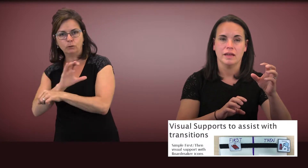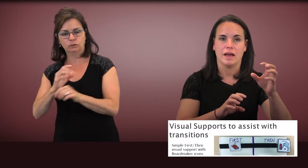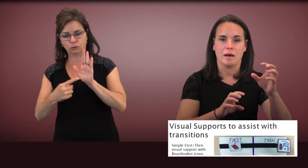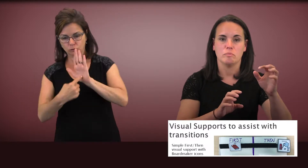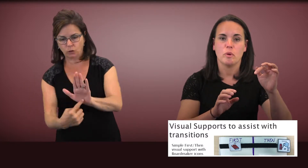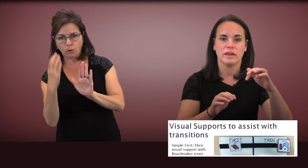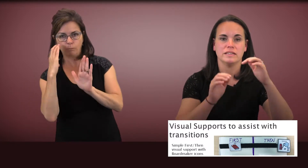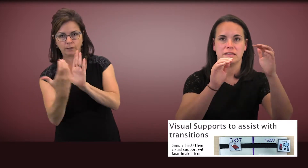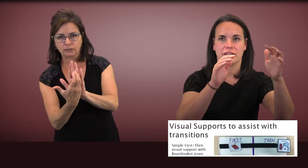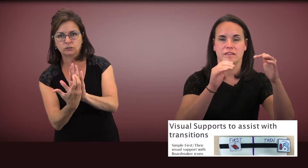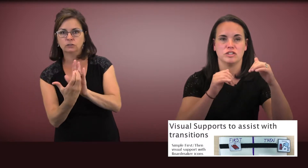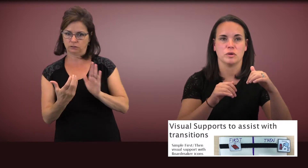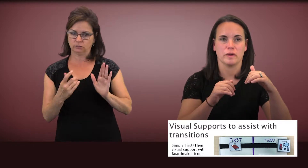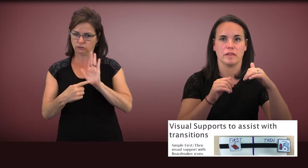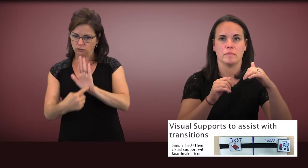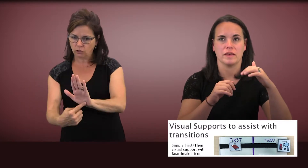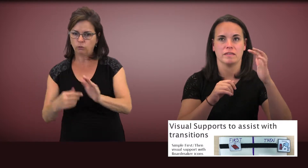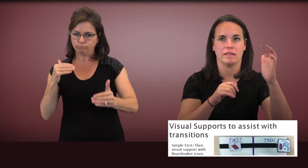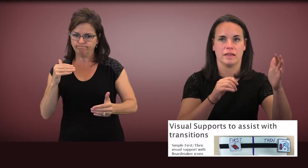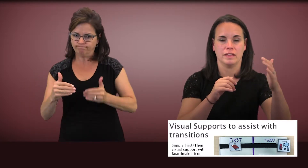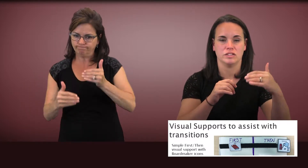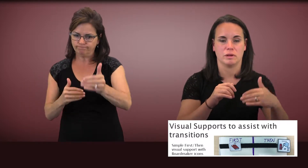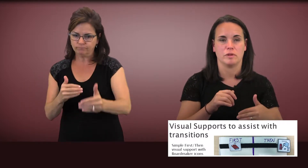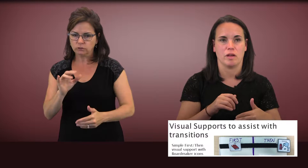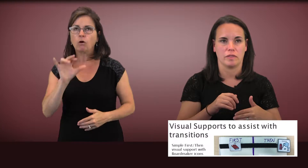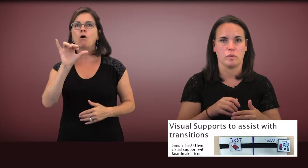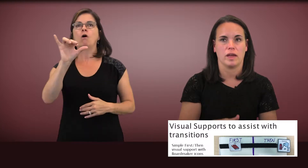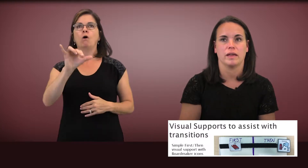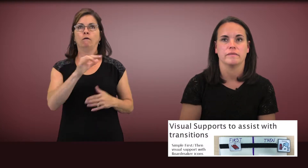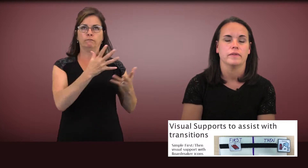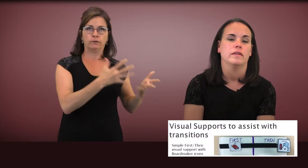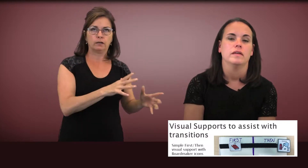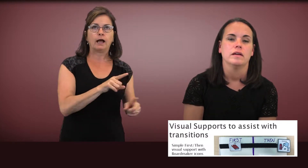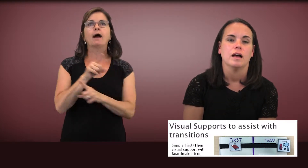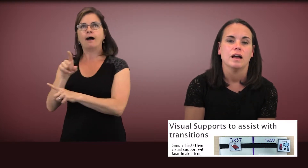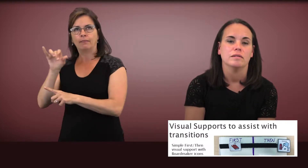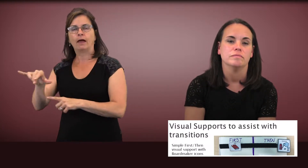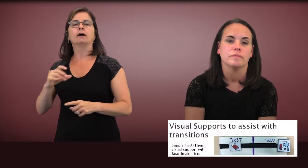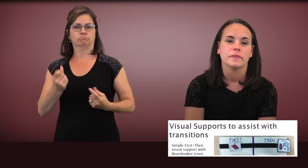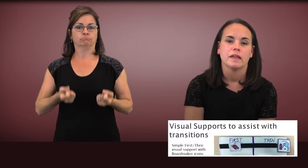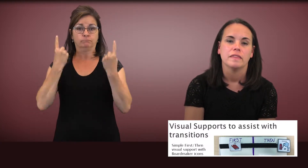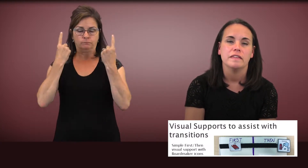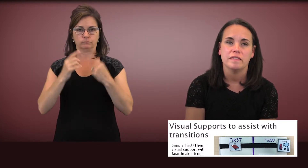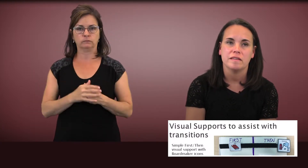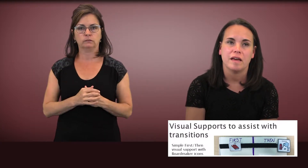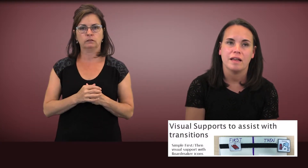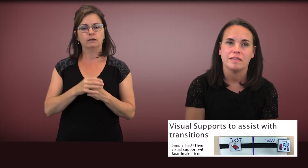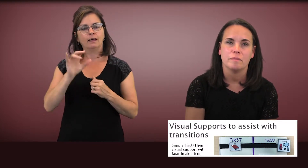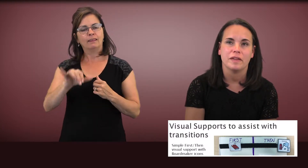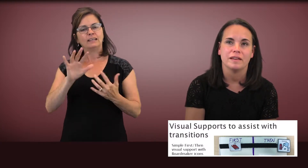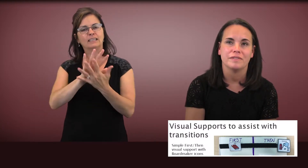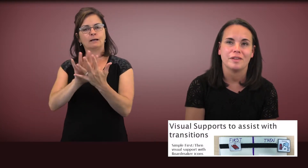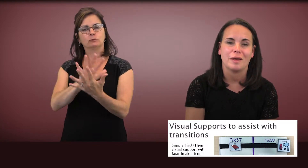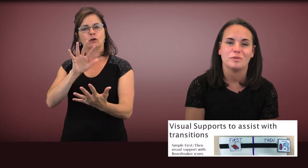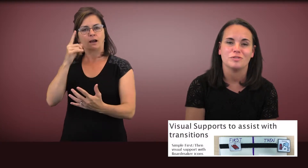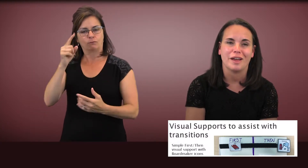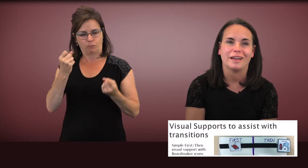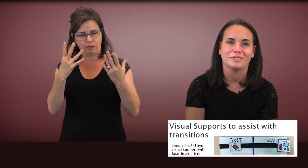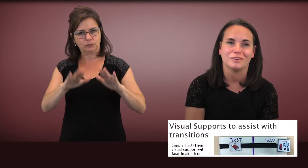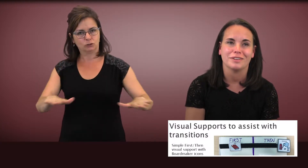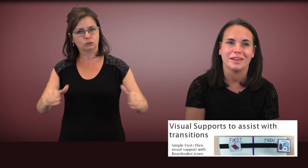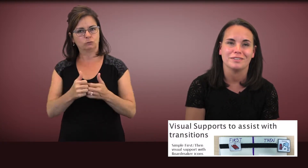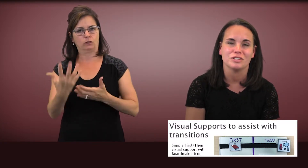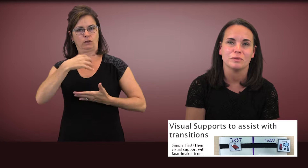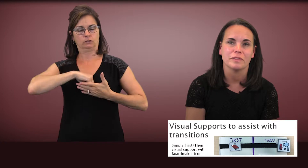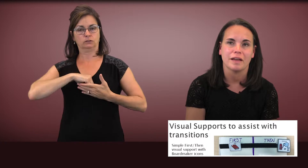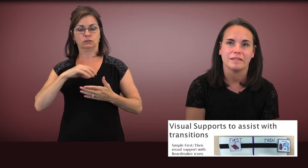visually, pointing to this and showing them this each step along the way. This is a concept that is